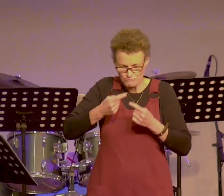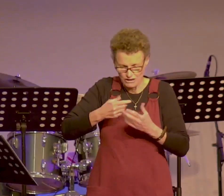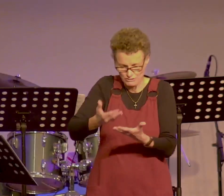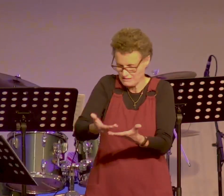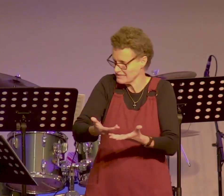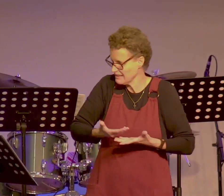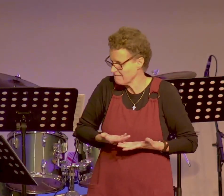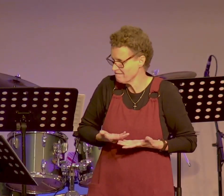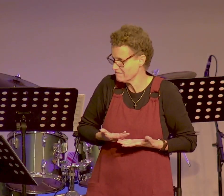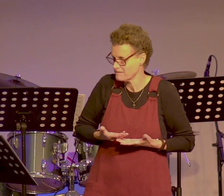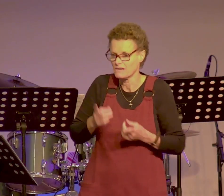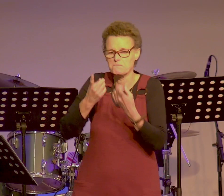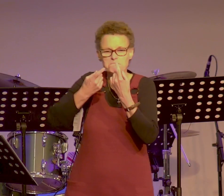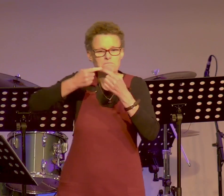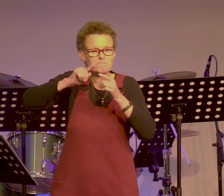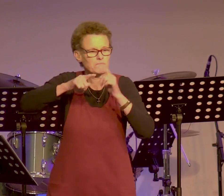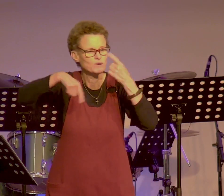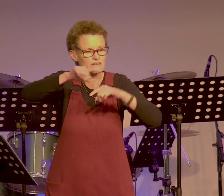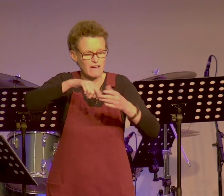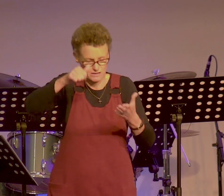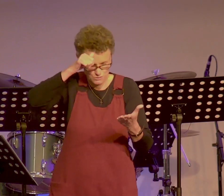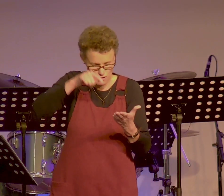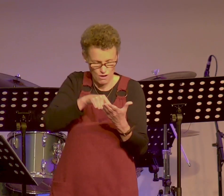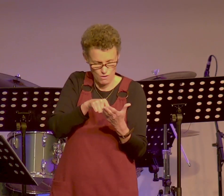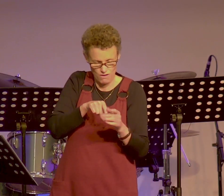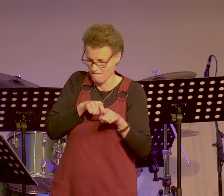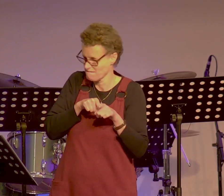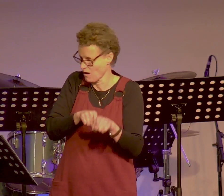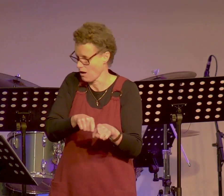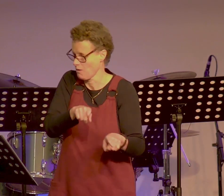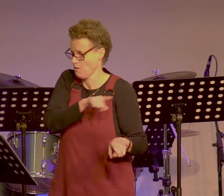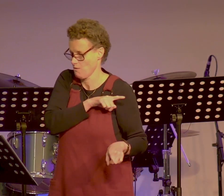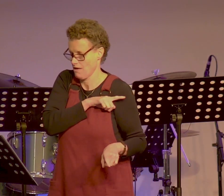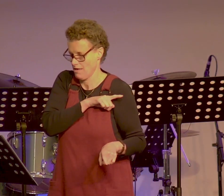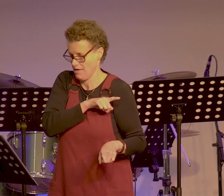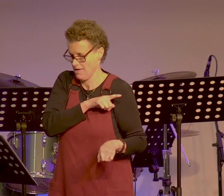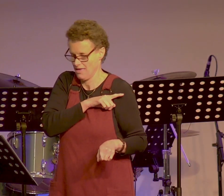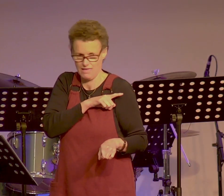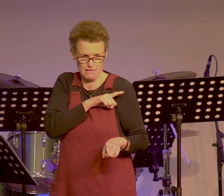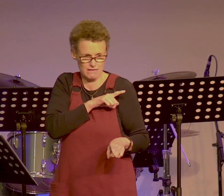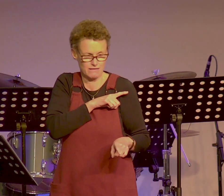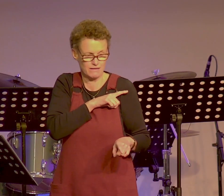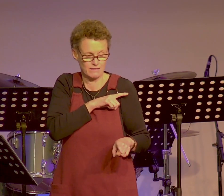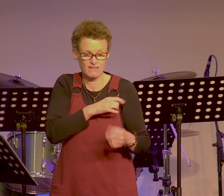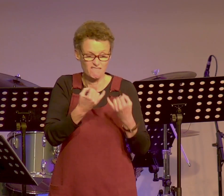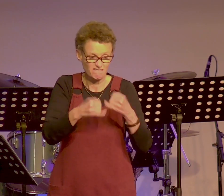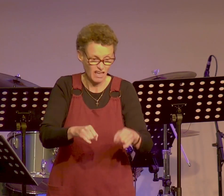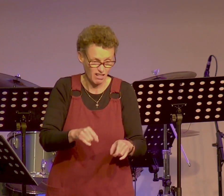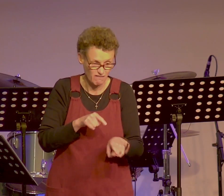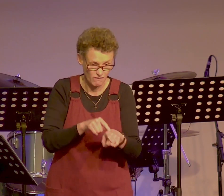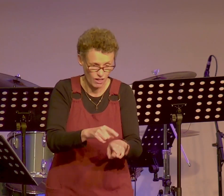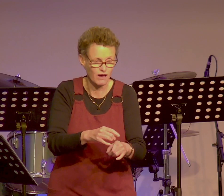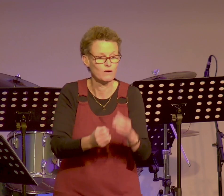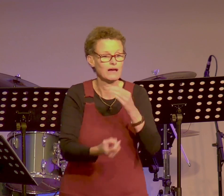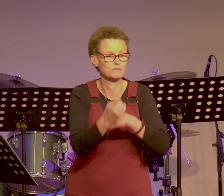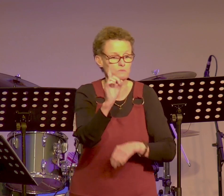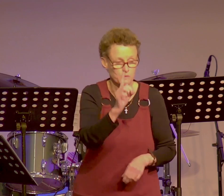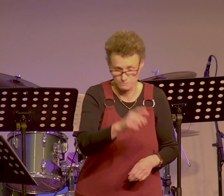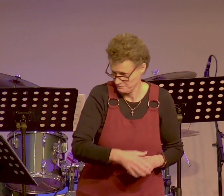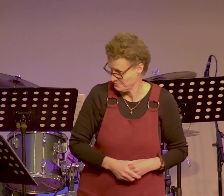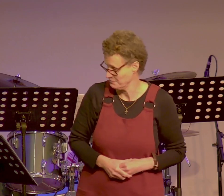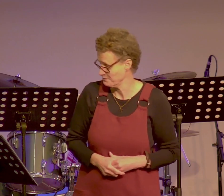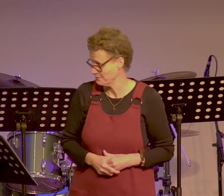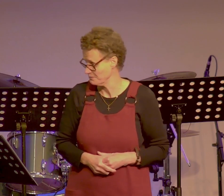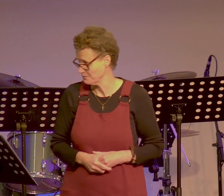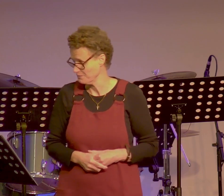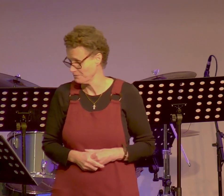The laws, the commands, the instructions he gives, most of us need to know and follow them. And the reason is because if we fail